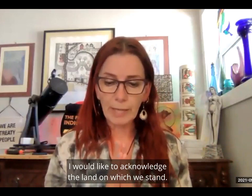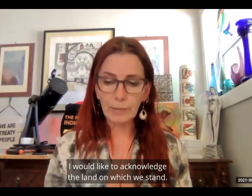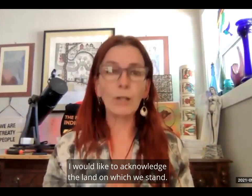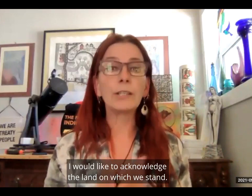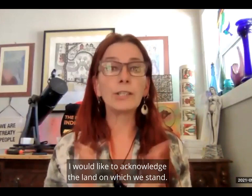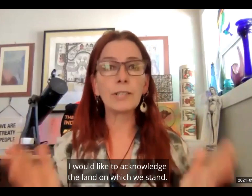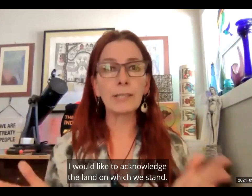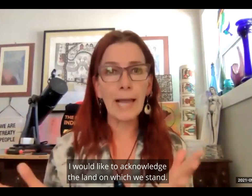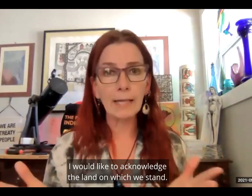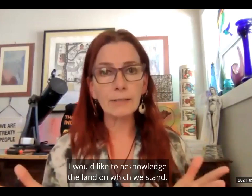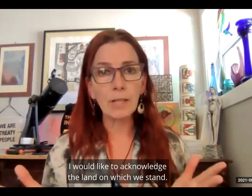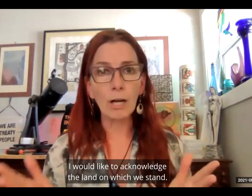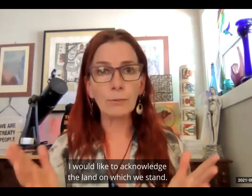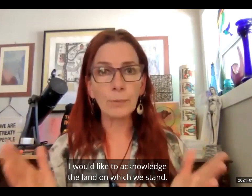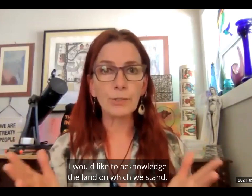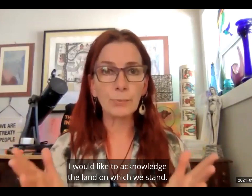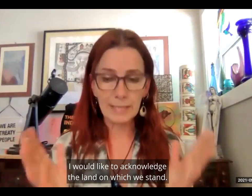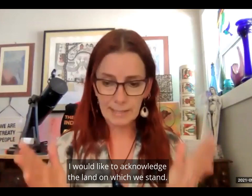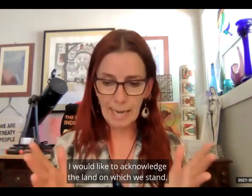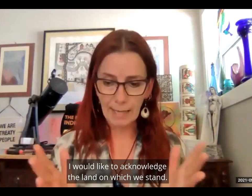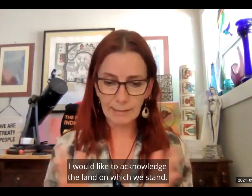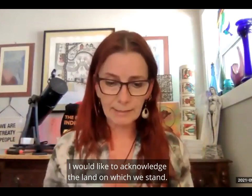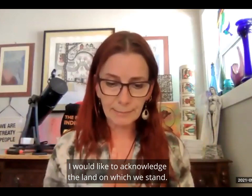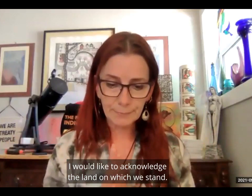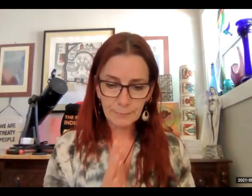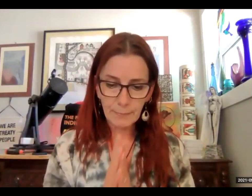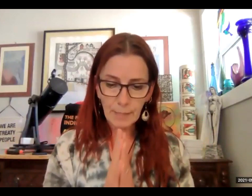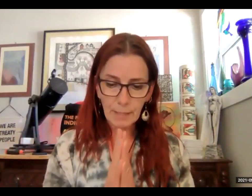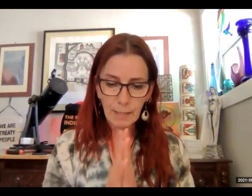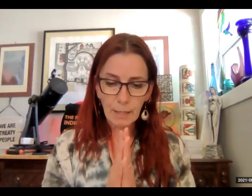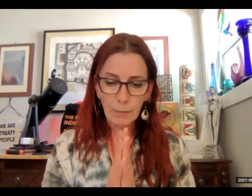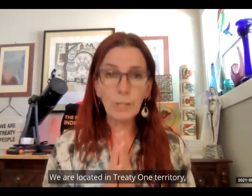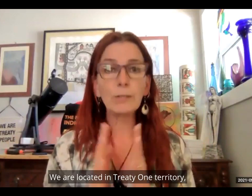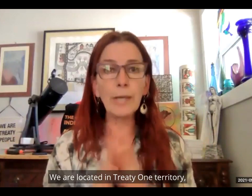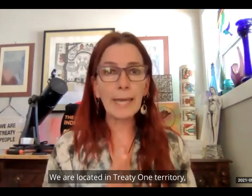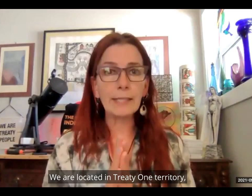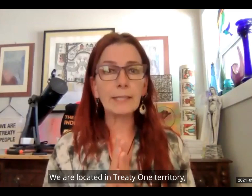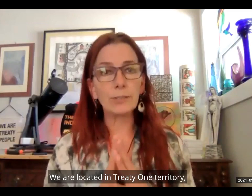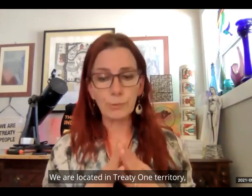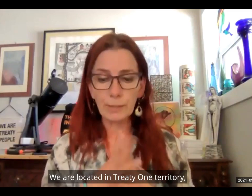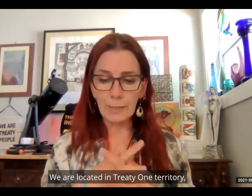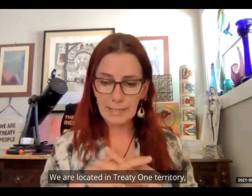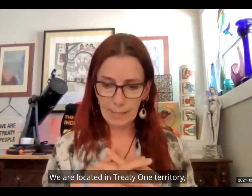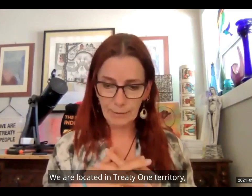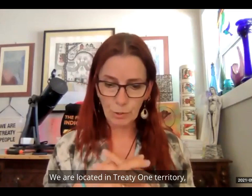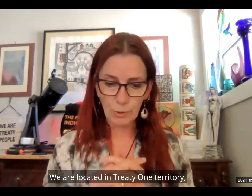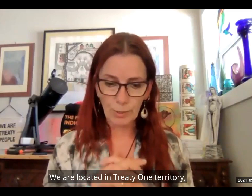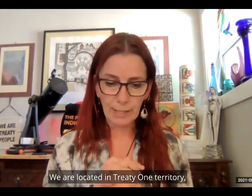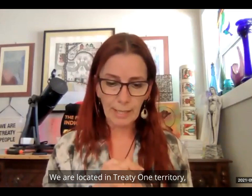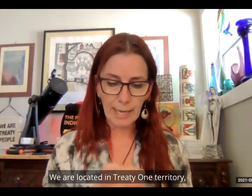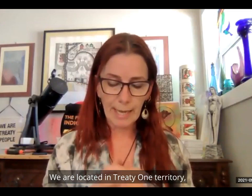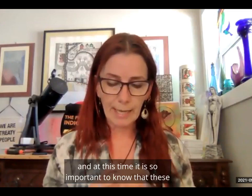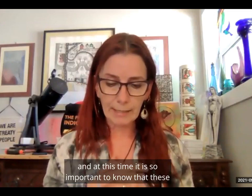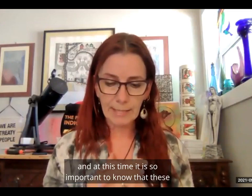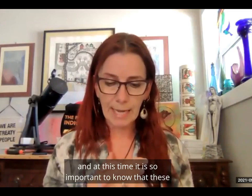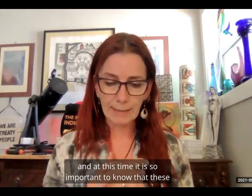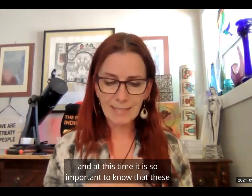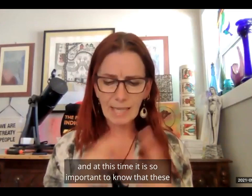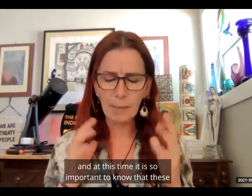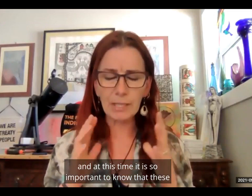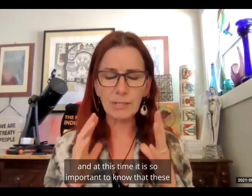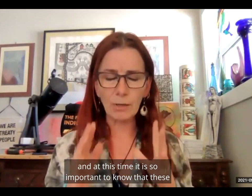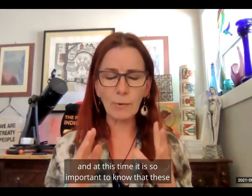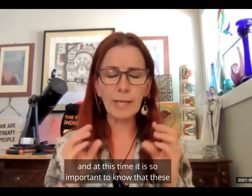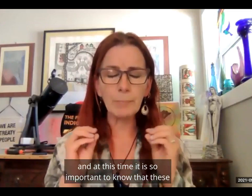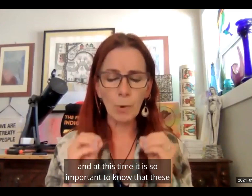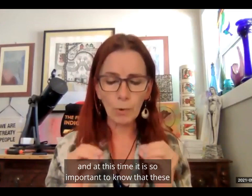to acknowledge the land on which we stand. We are located in Treaty 1 territory, and at